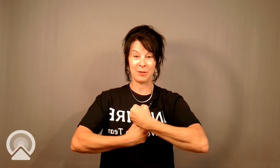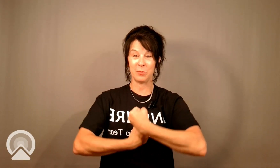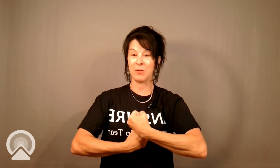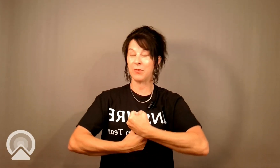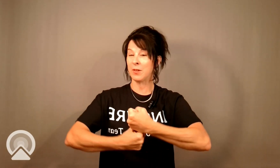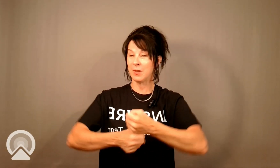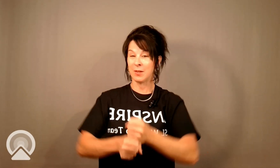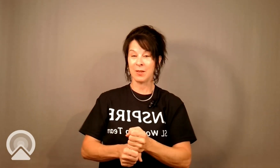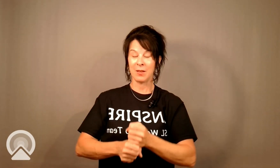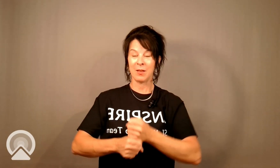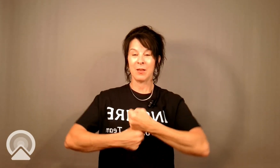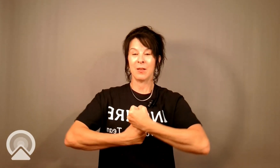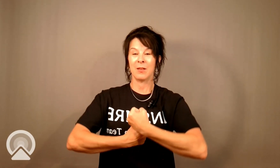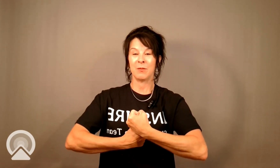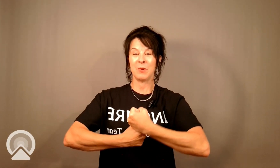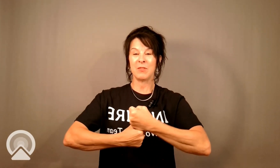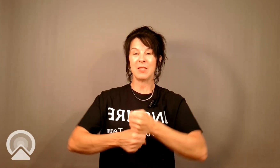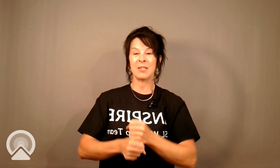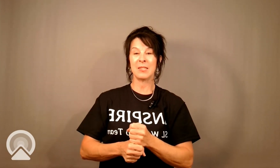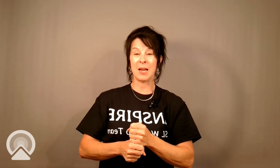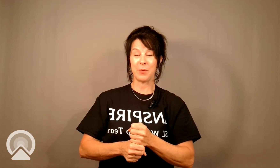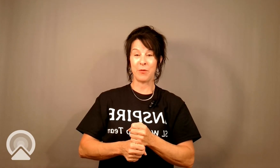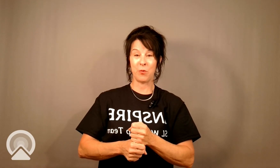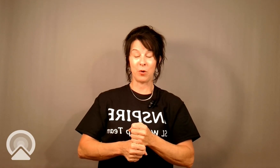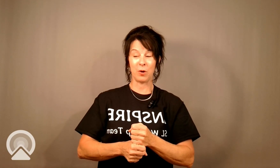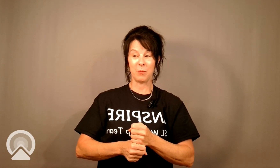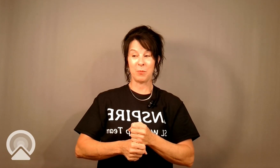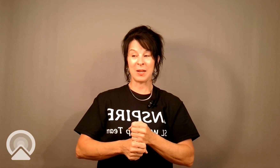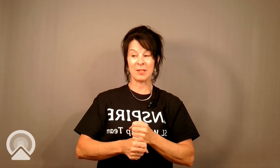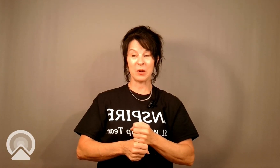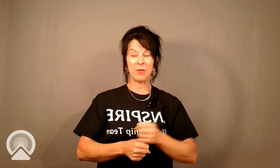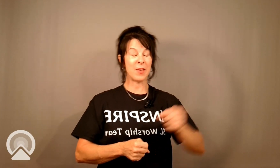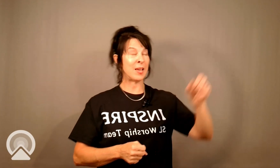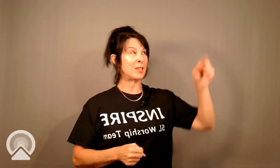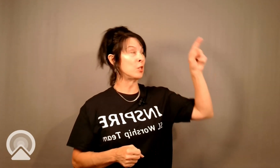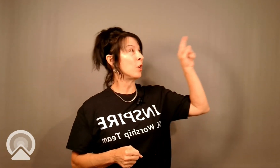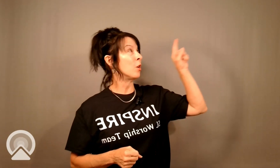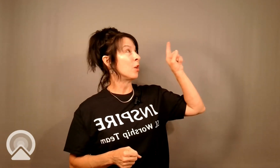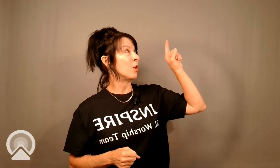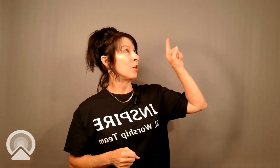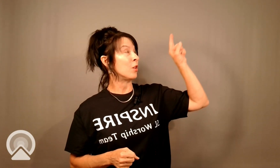We've done this sign before, but it's so fast.